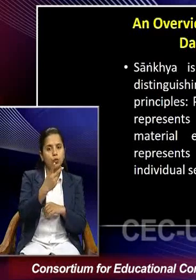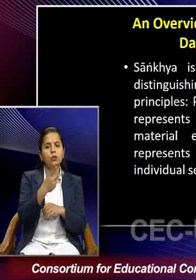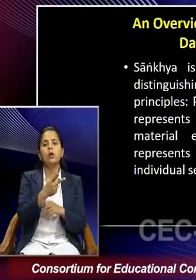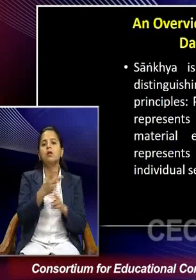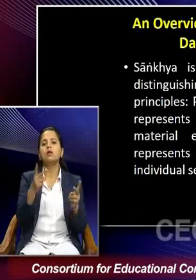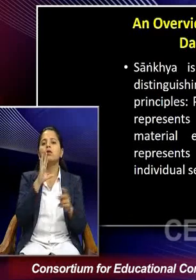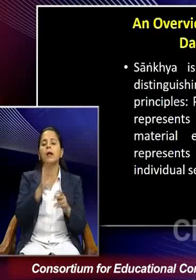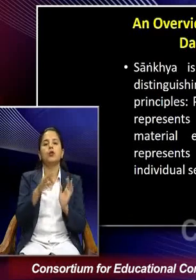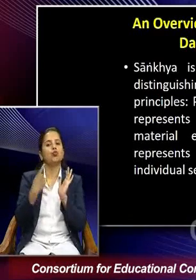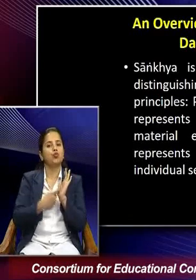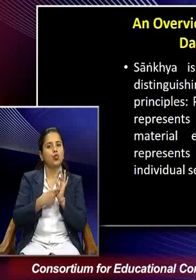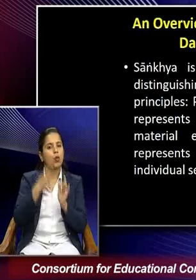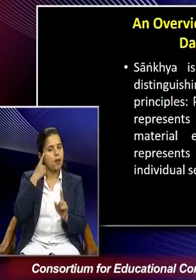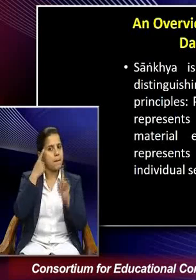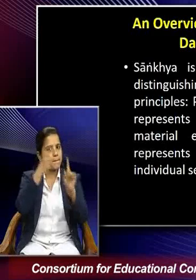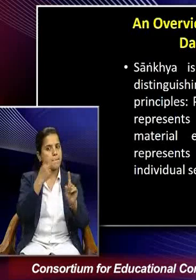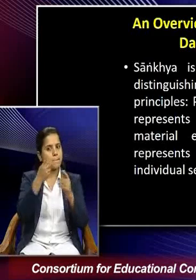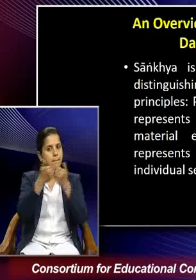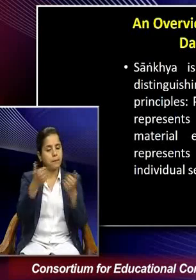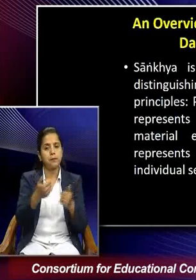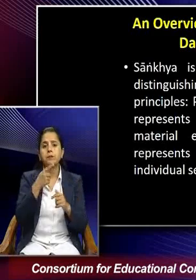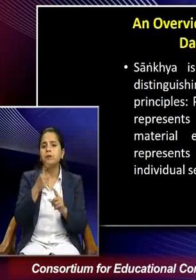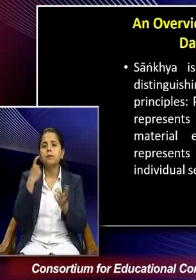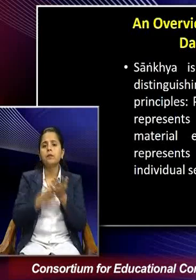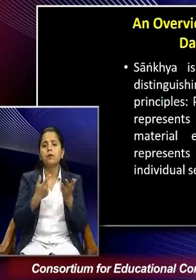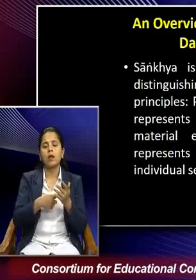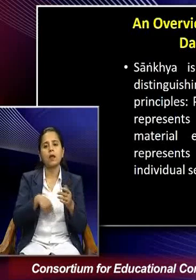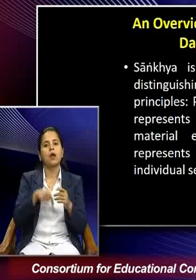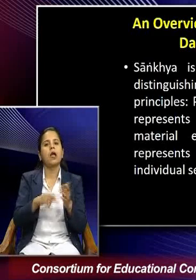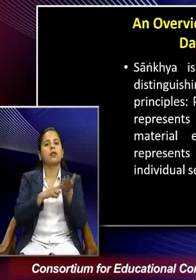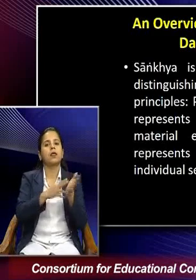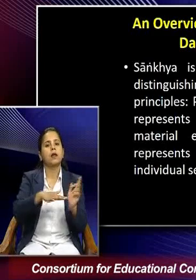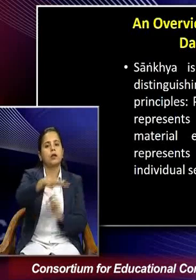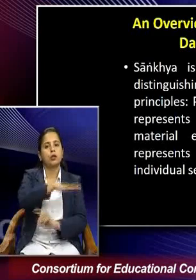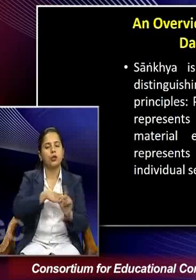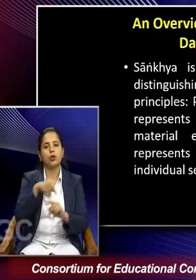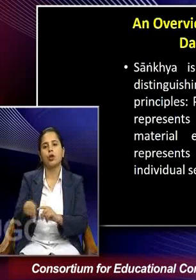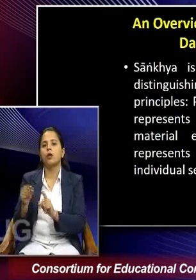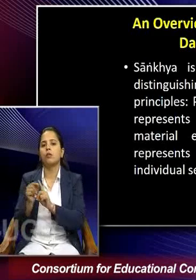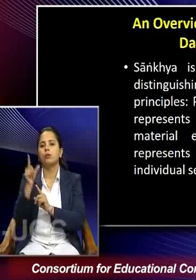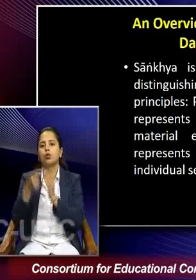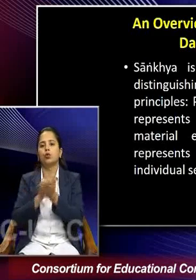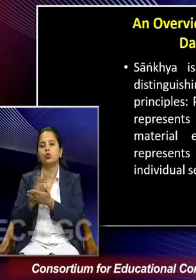ultimate principles. Those are Prakriti and Purush.